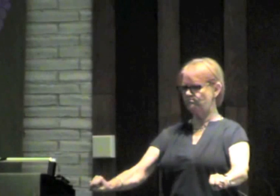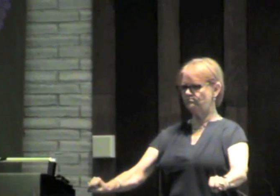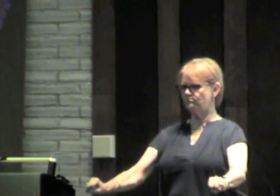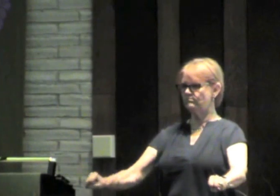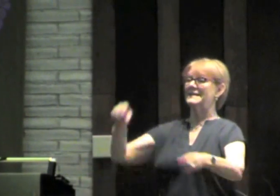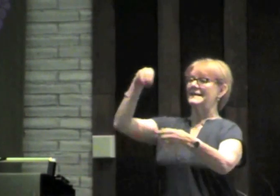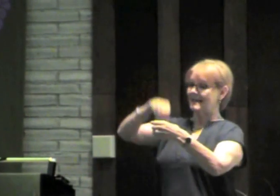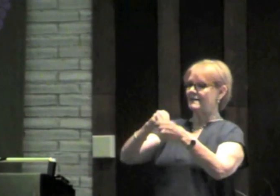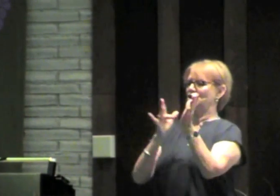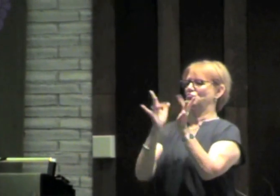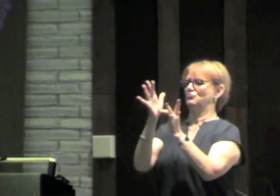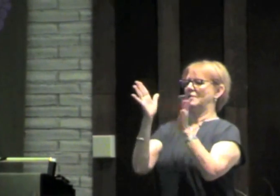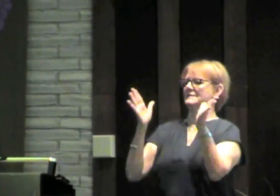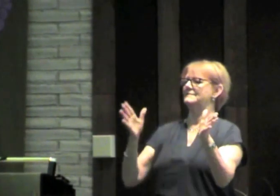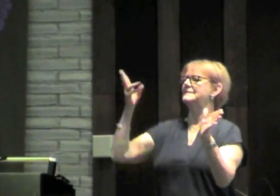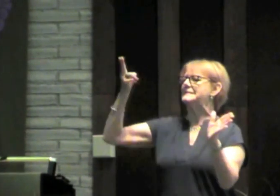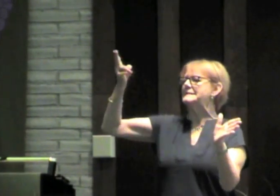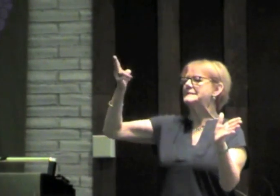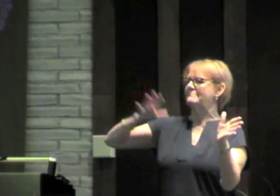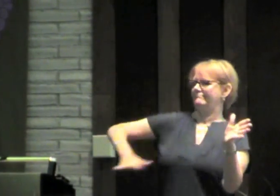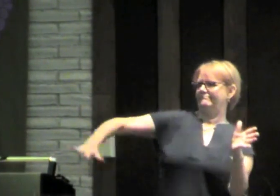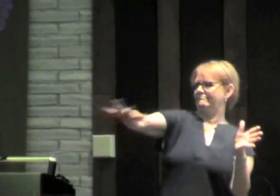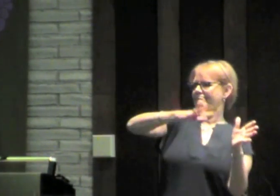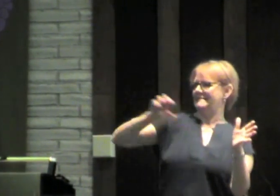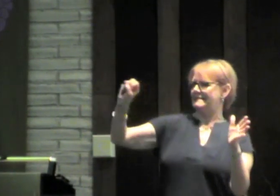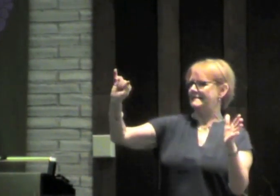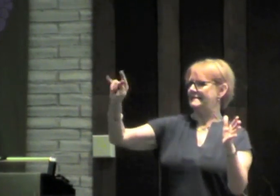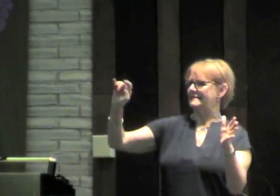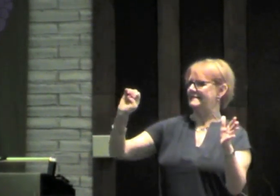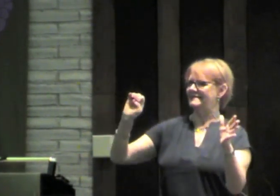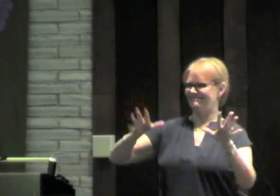The Arab people have took over Palestine during Jesus' time.